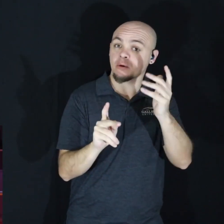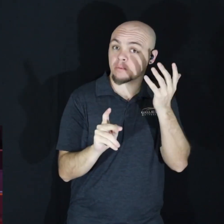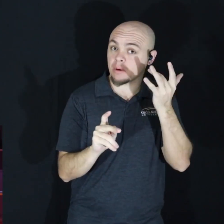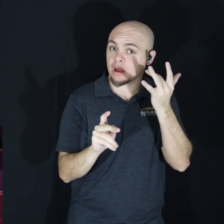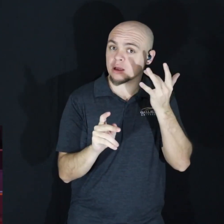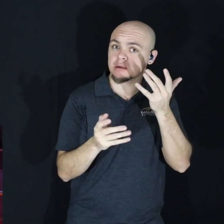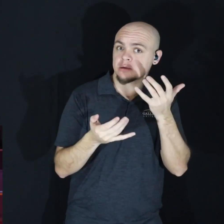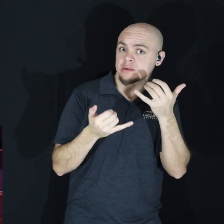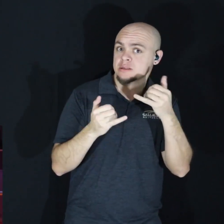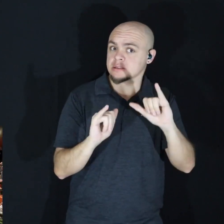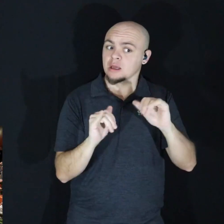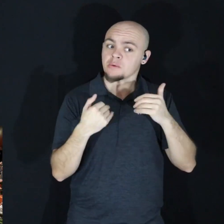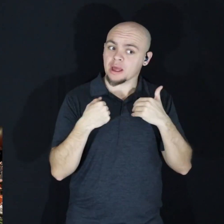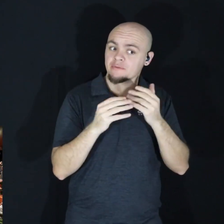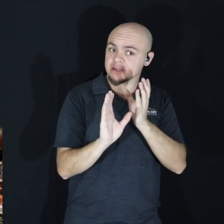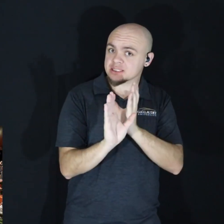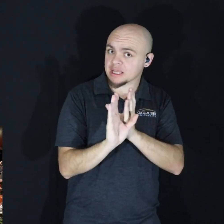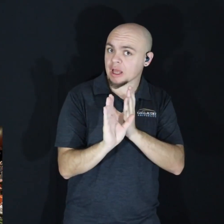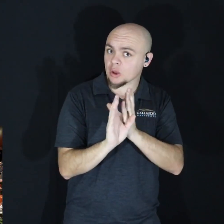got psychotherapy.